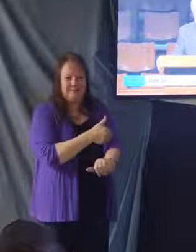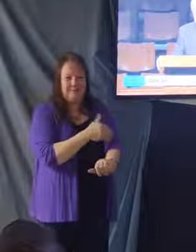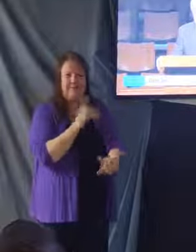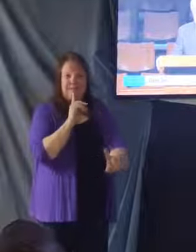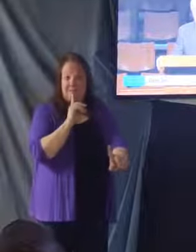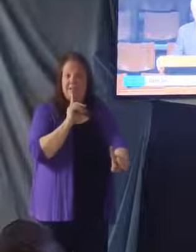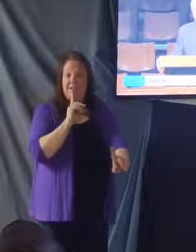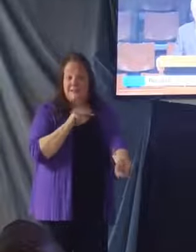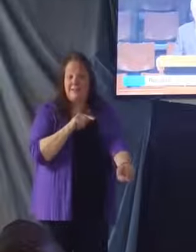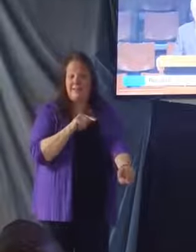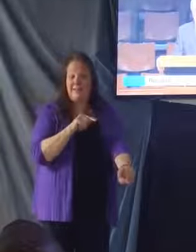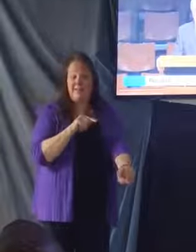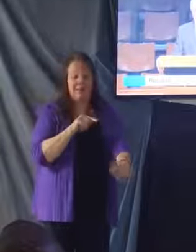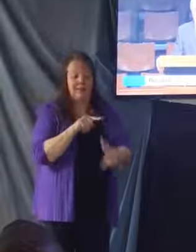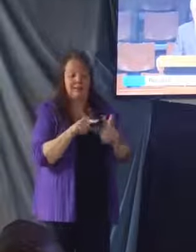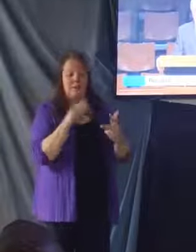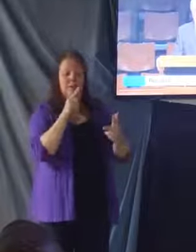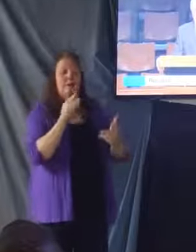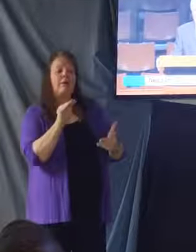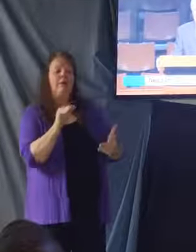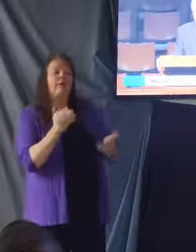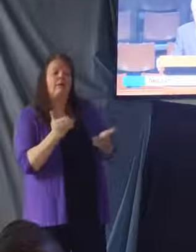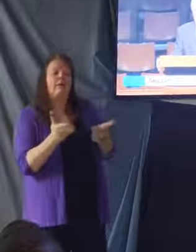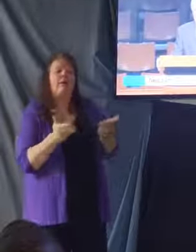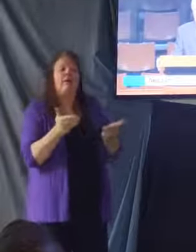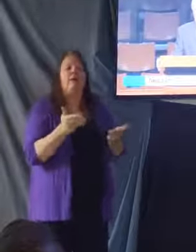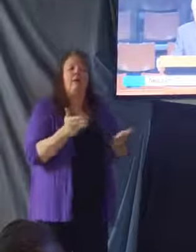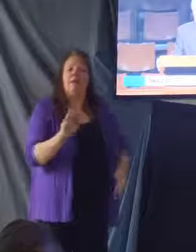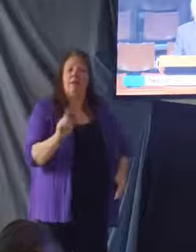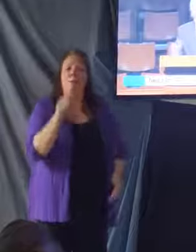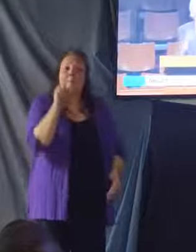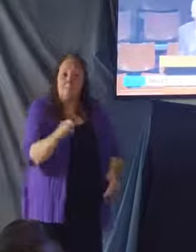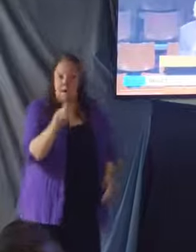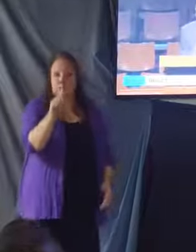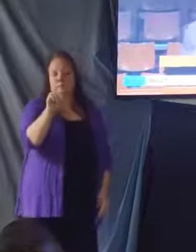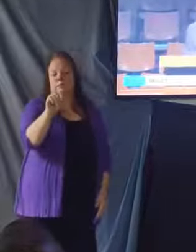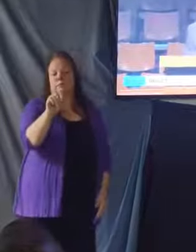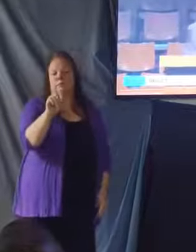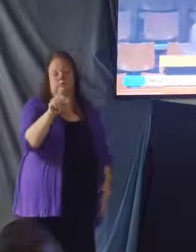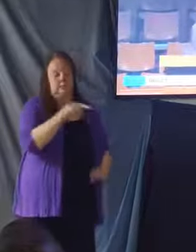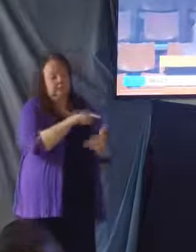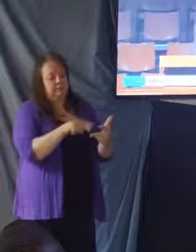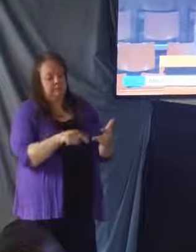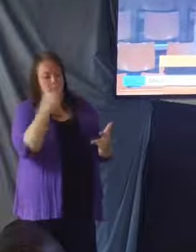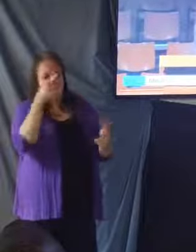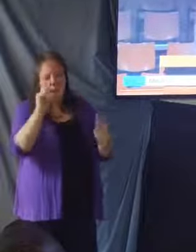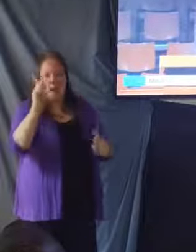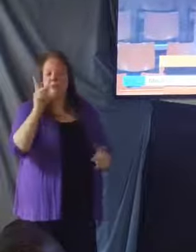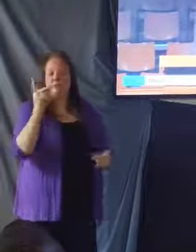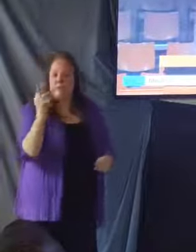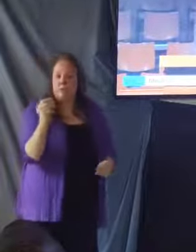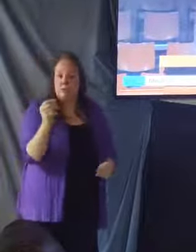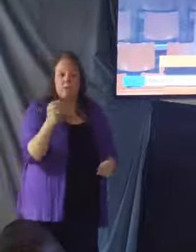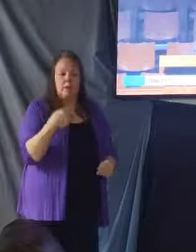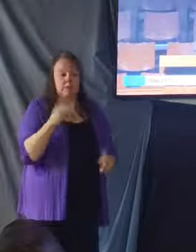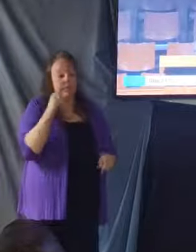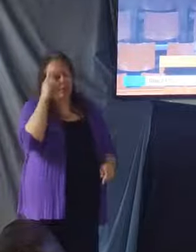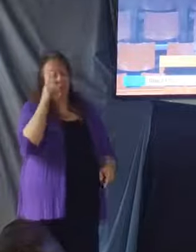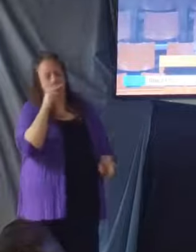Command. These are not recommendations. These are things that must be done. These are things for God's people. Let no one disregard